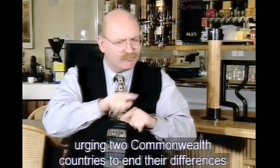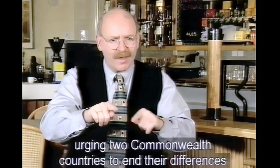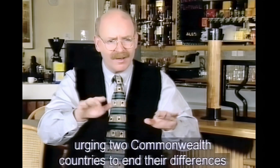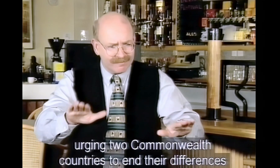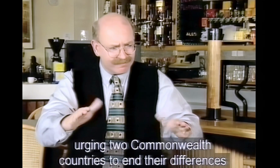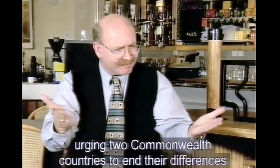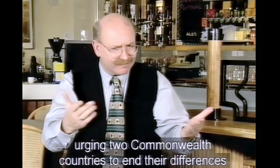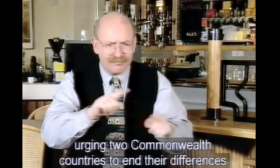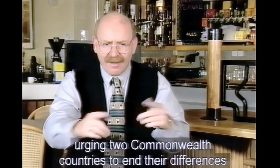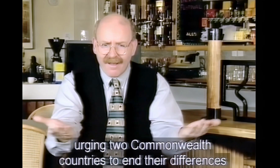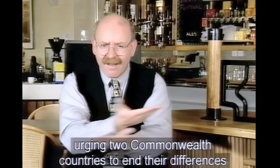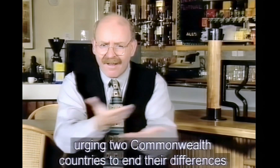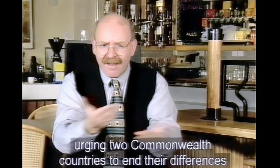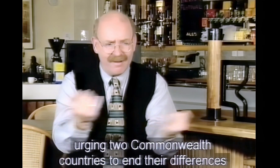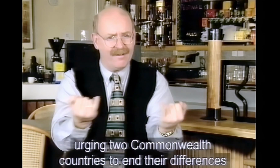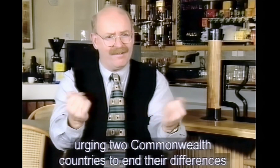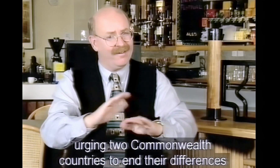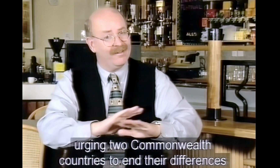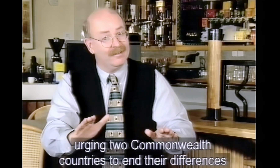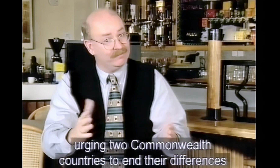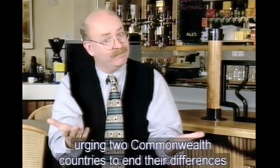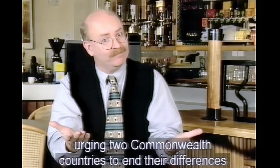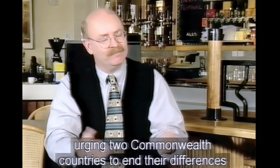end their differences seems entirely appropriate.